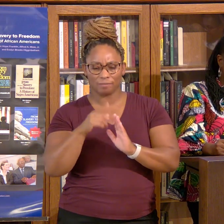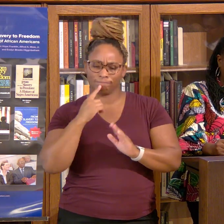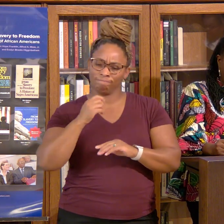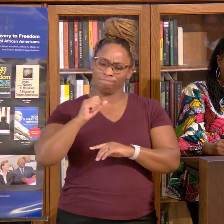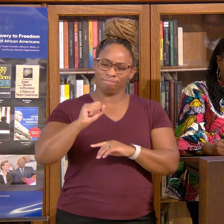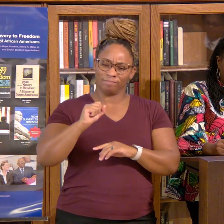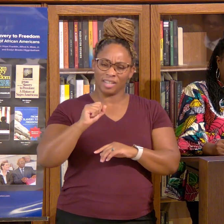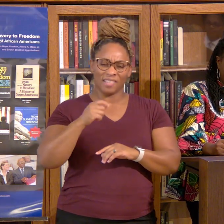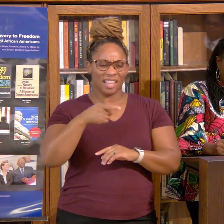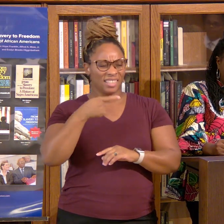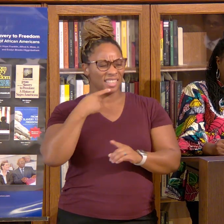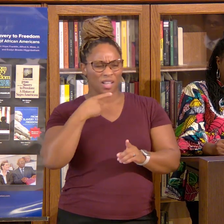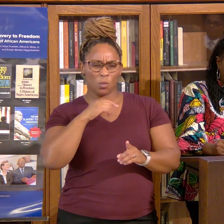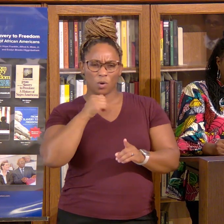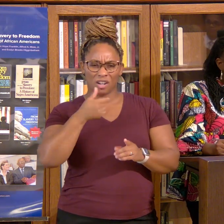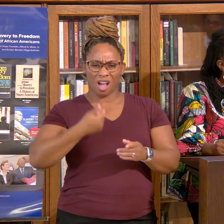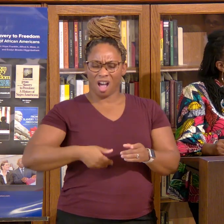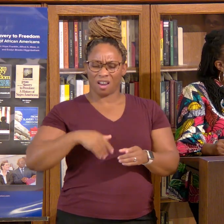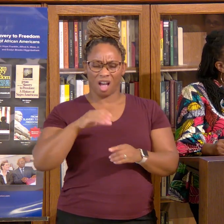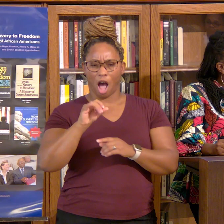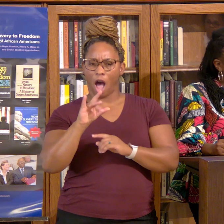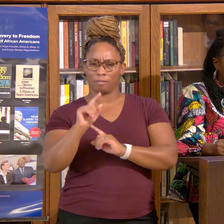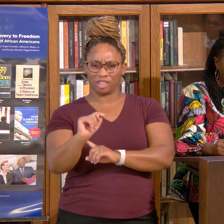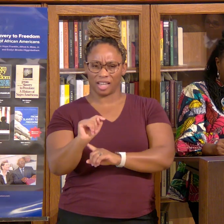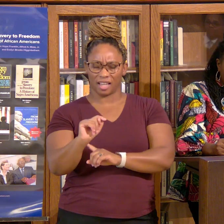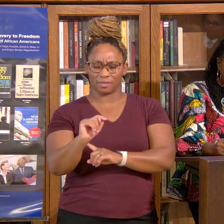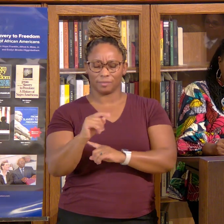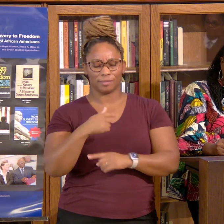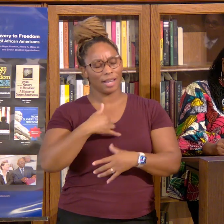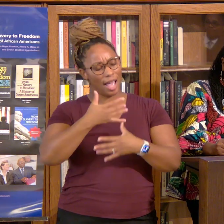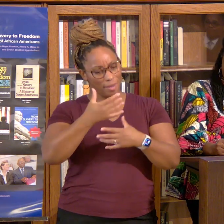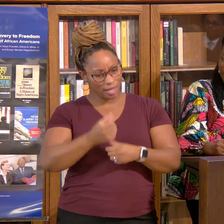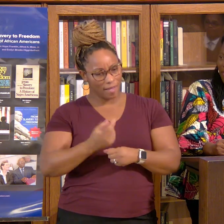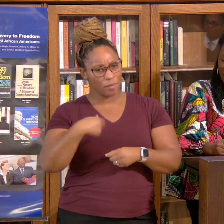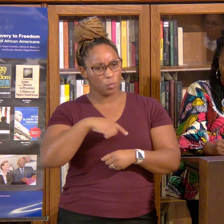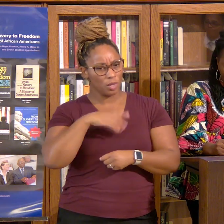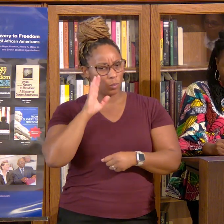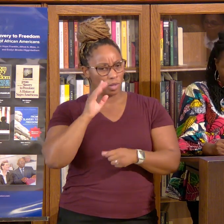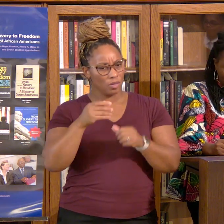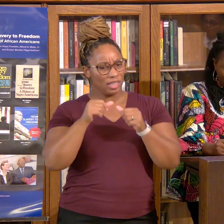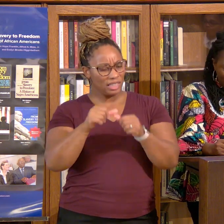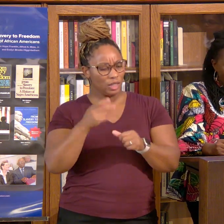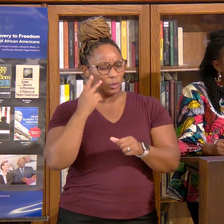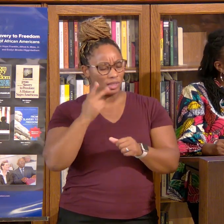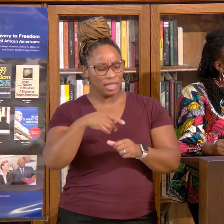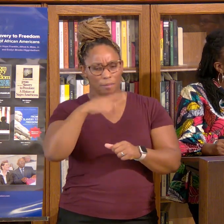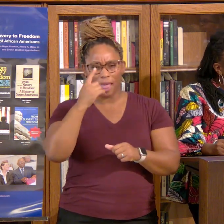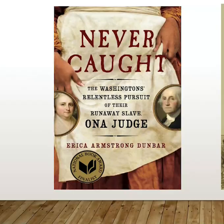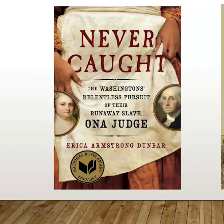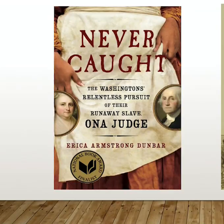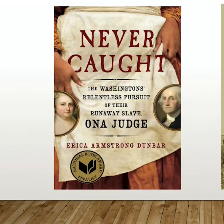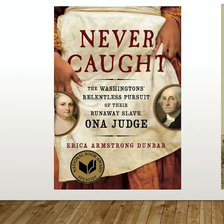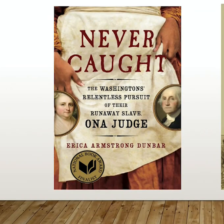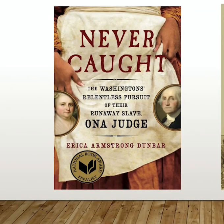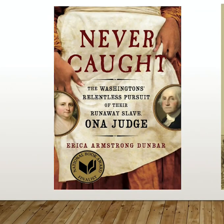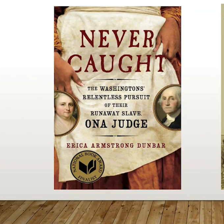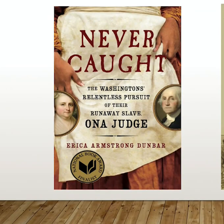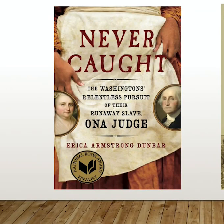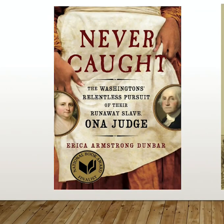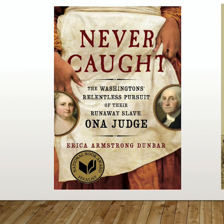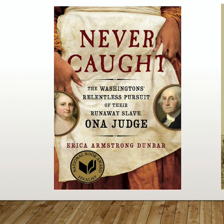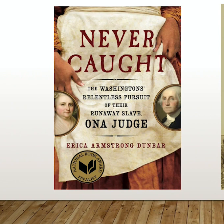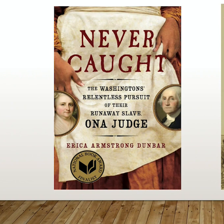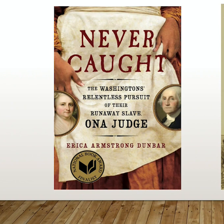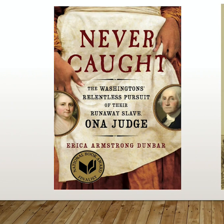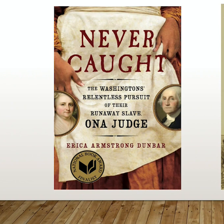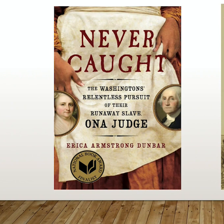black people were objects I am confident that we will continue to see black women's history as a Cutting Edge and robust